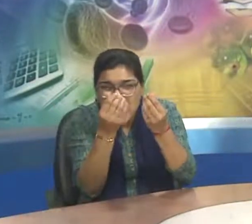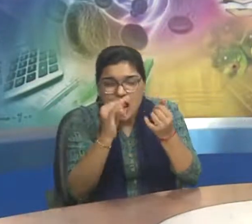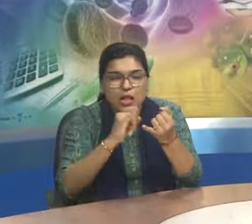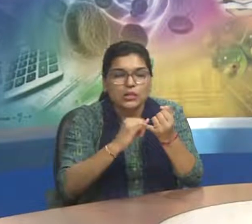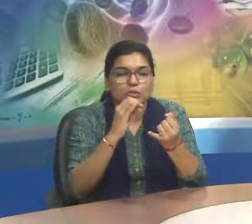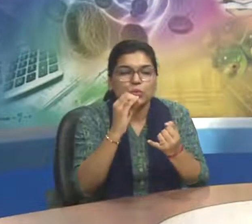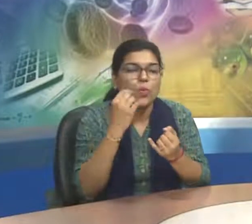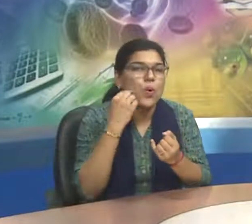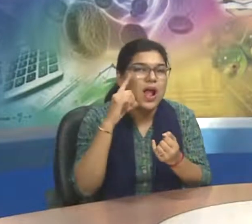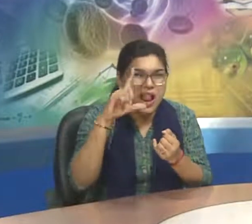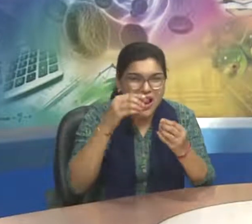animal or plant